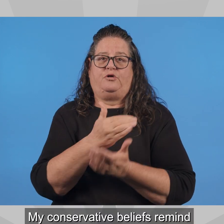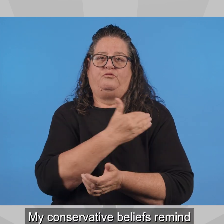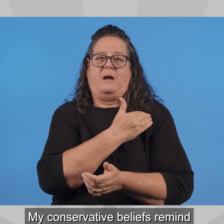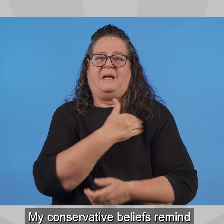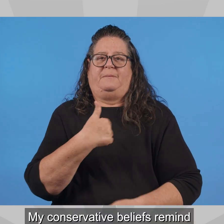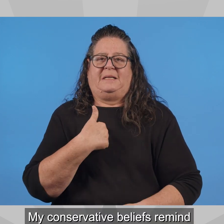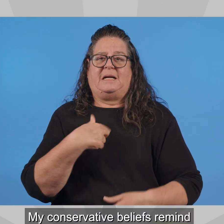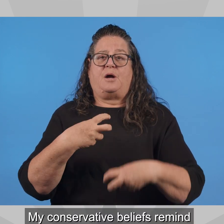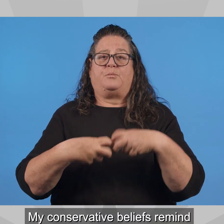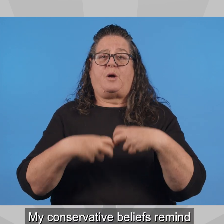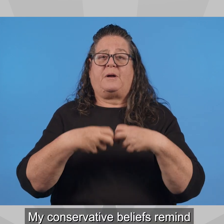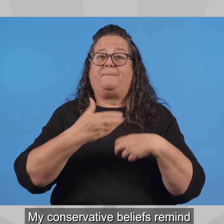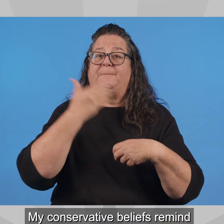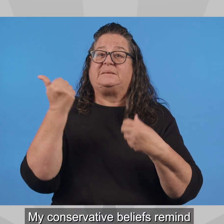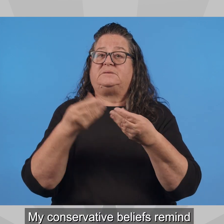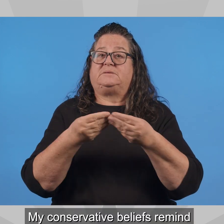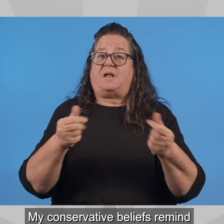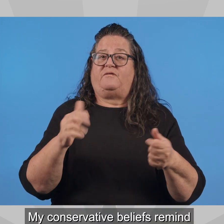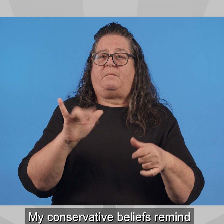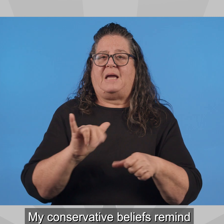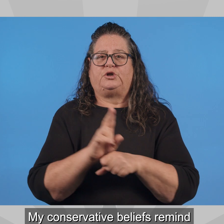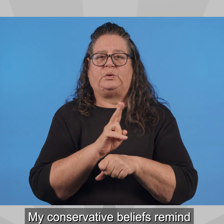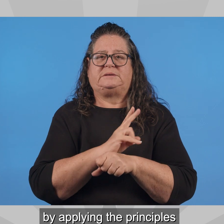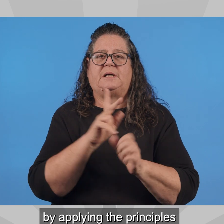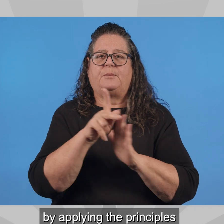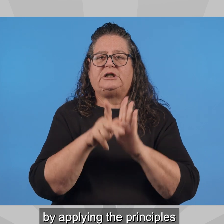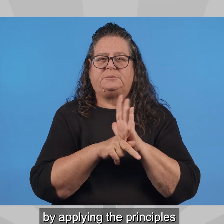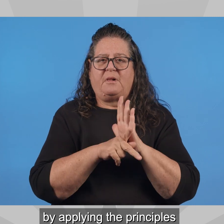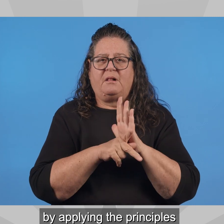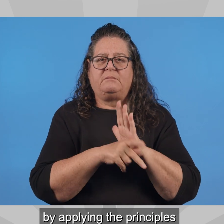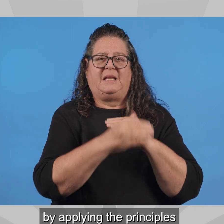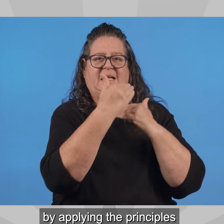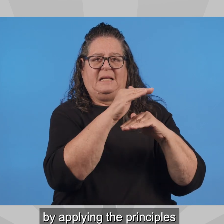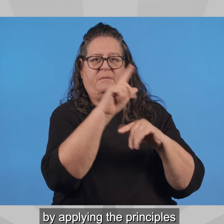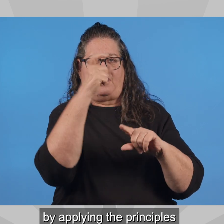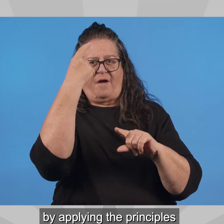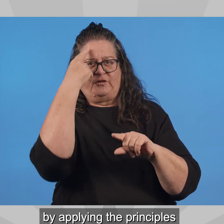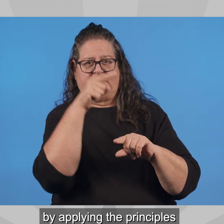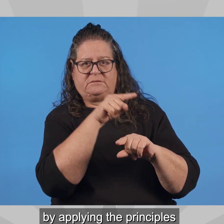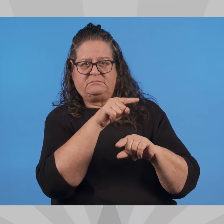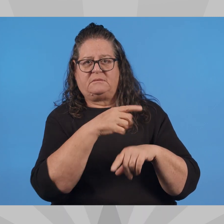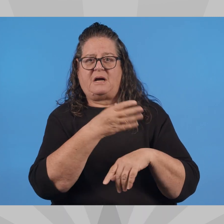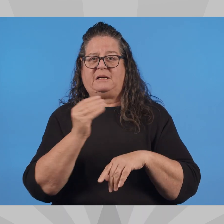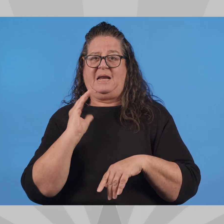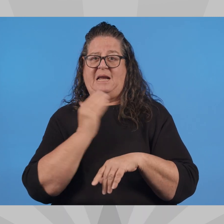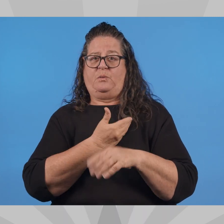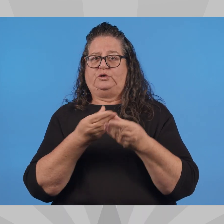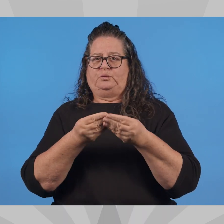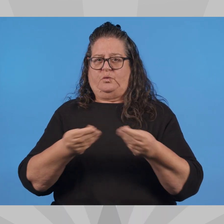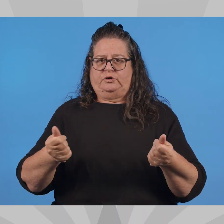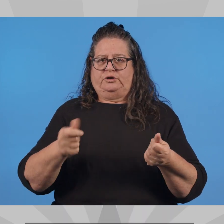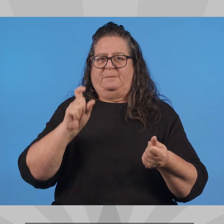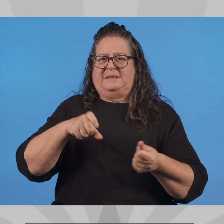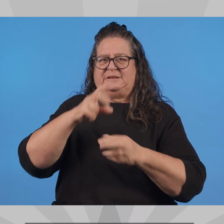My conservative beliefs remind me problems are best solved by applying the principles of limited government,